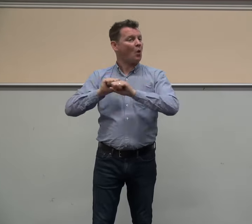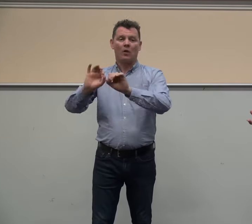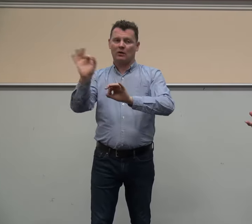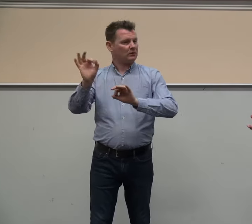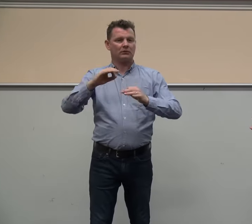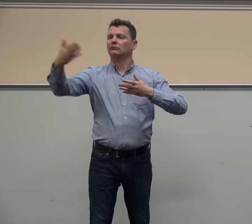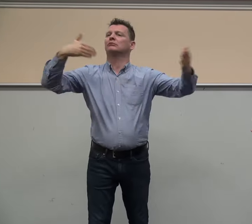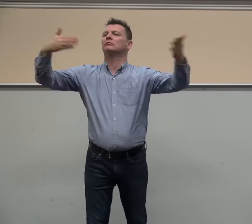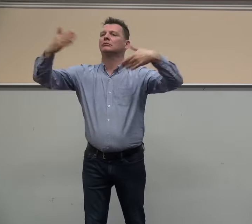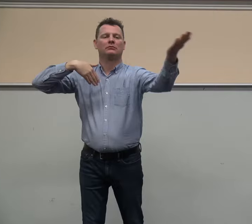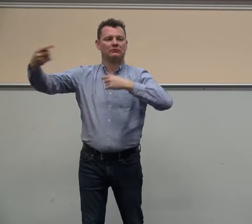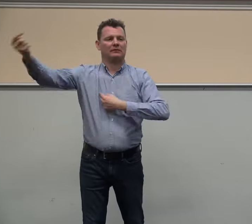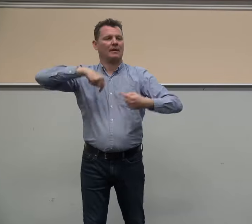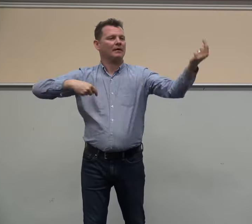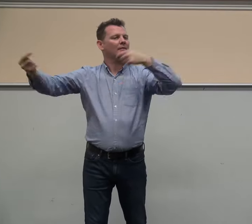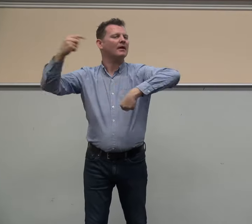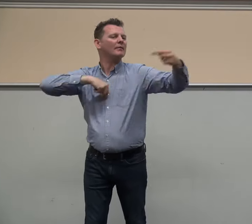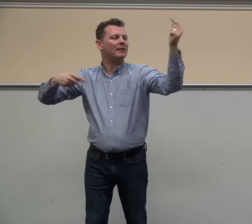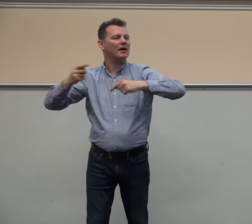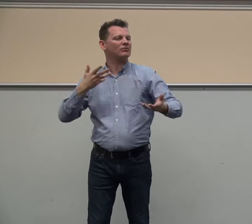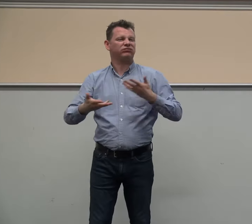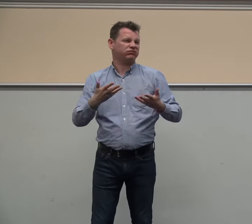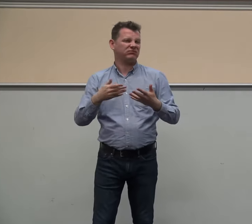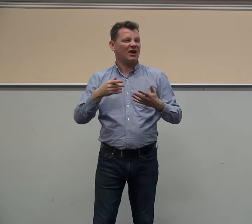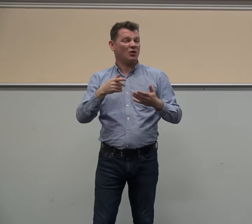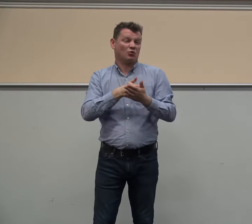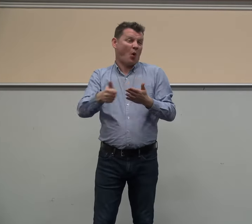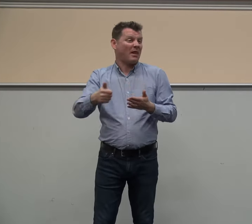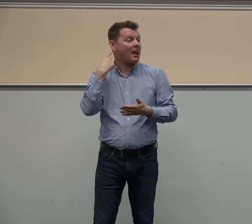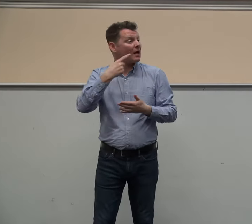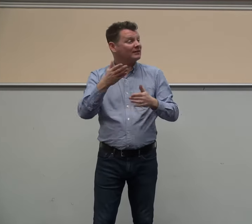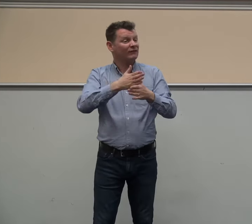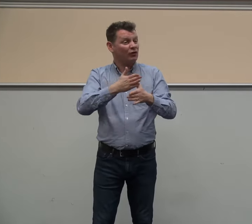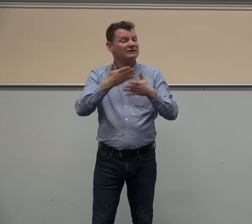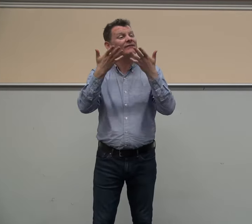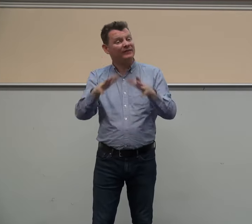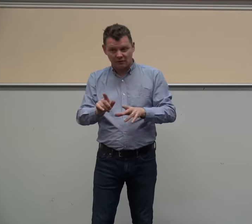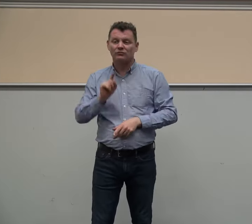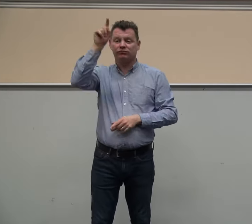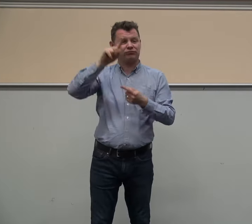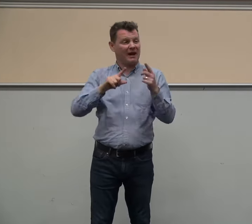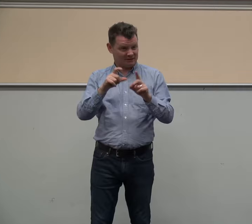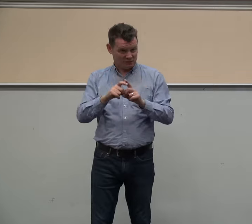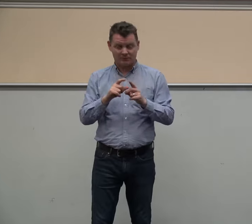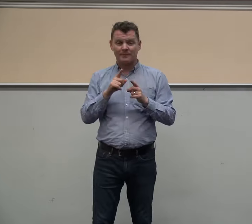from somewhere else to bring a show that they've created, typically in London. But they use a local interpreter